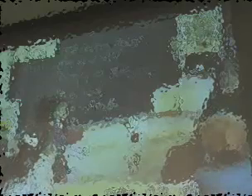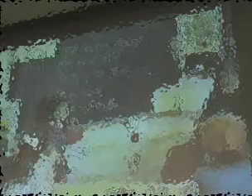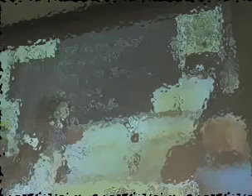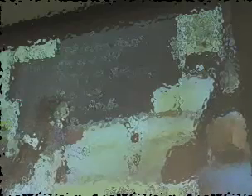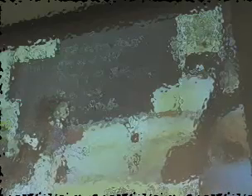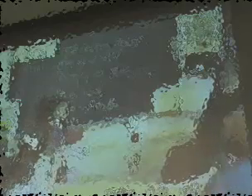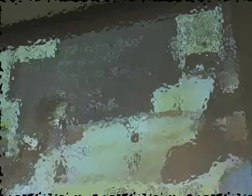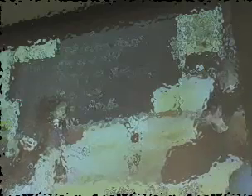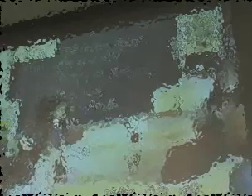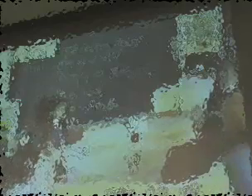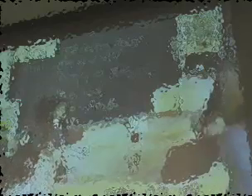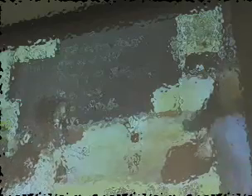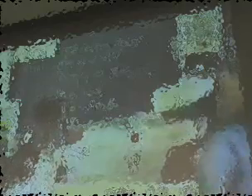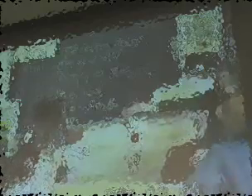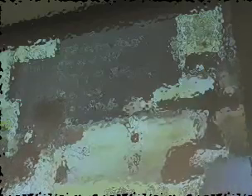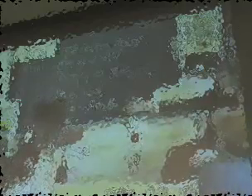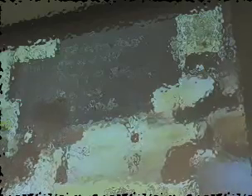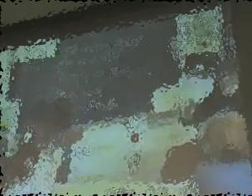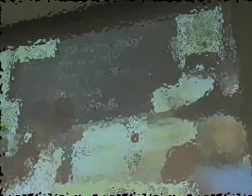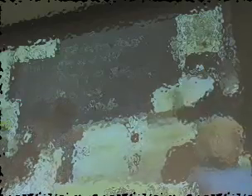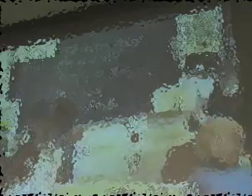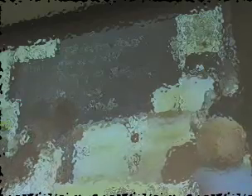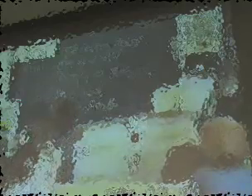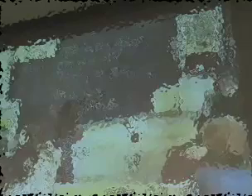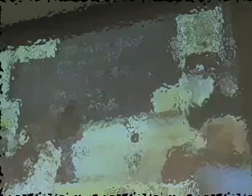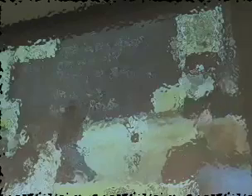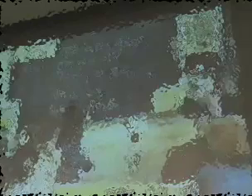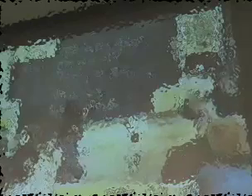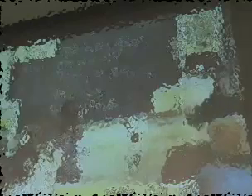Okay, let's watch it. Let's watch it. Okay.